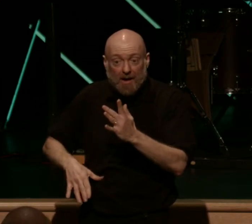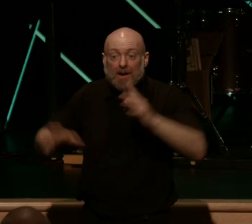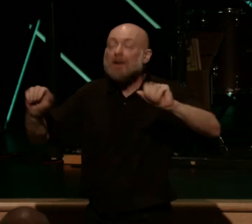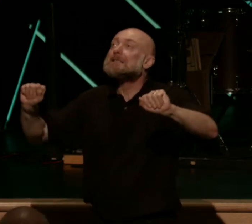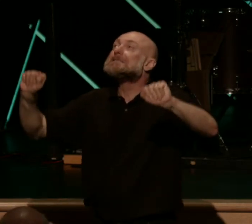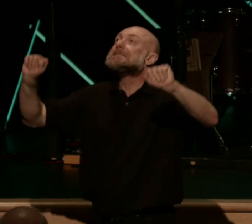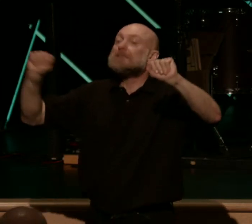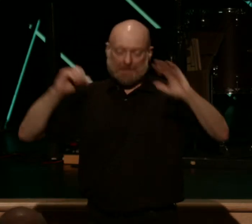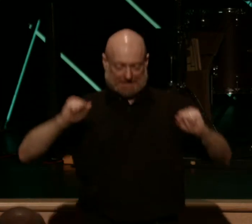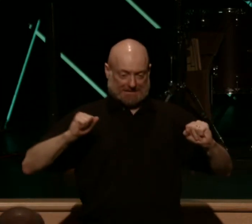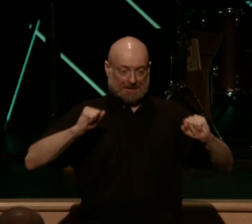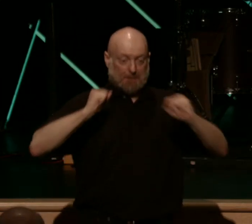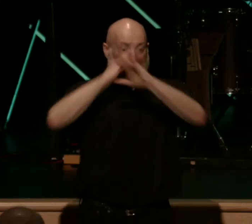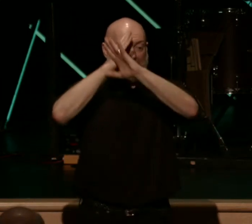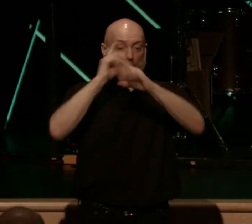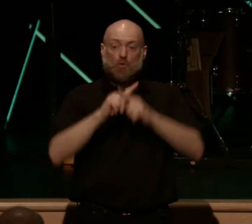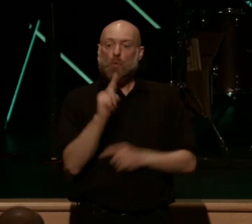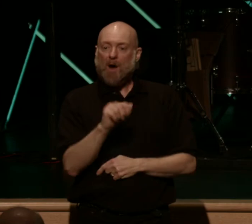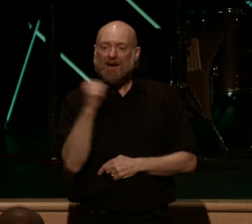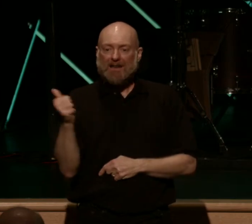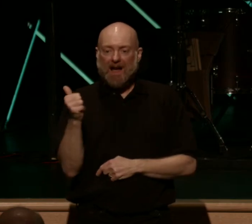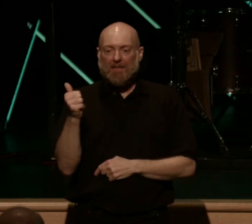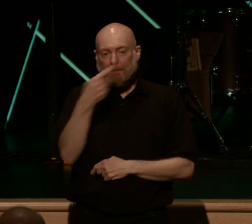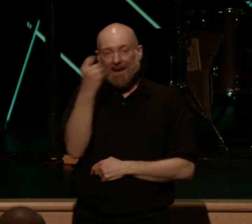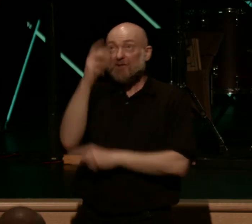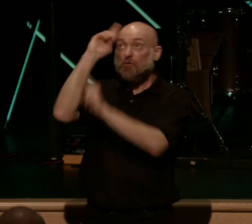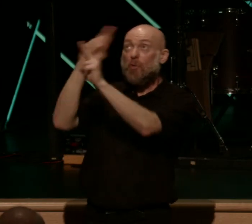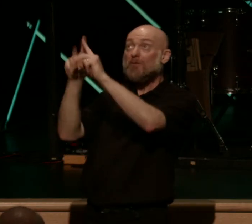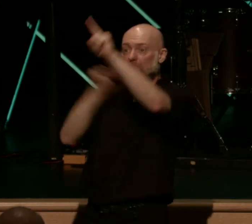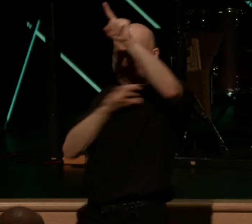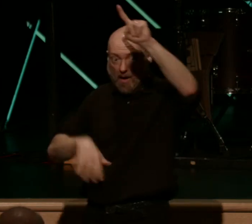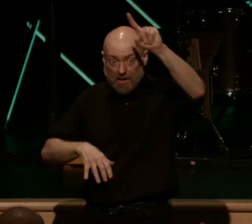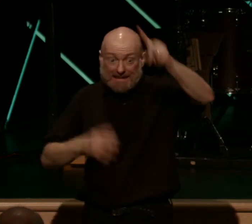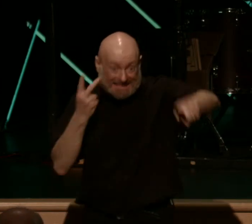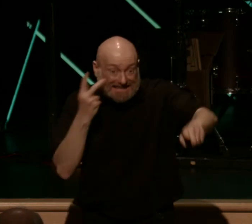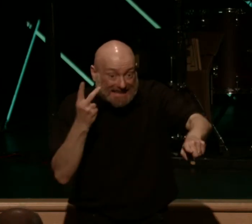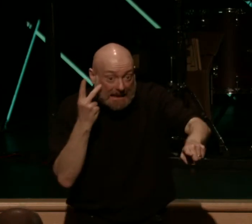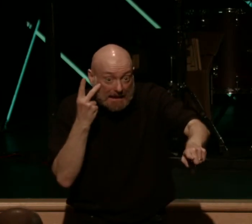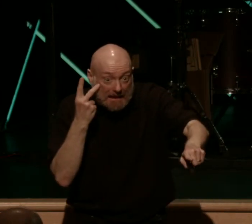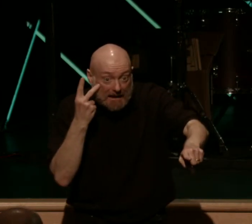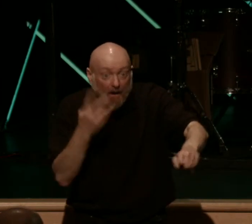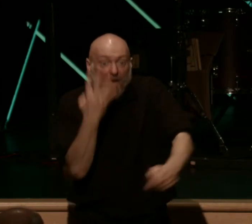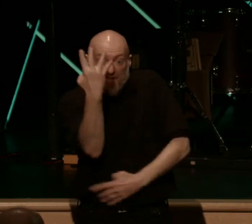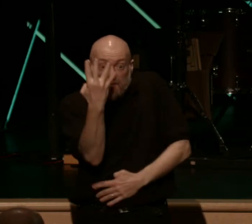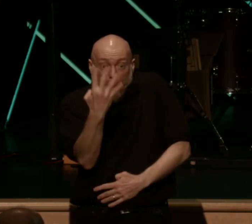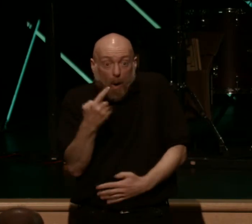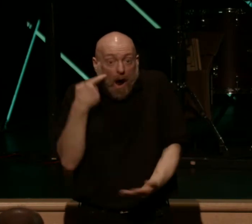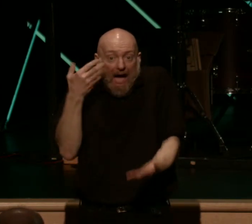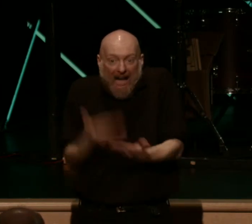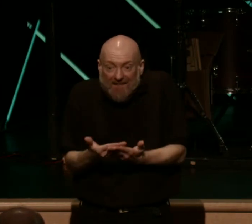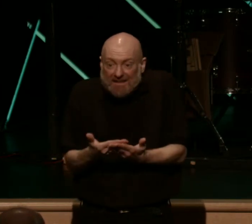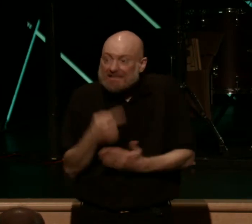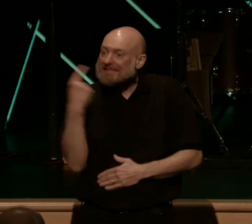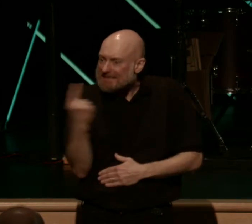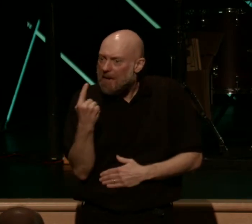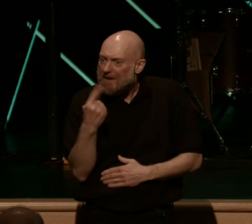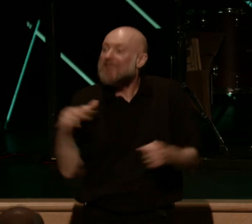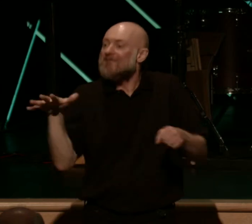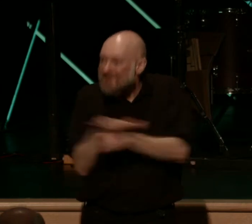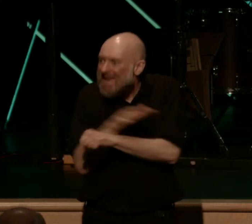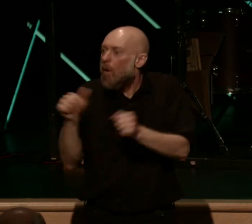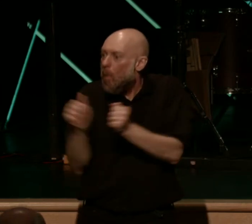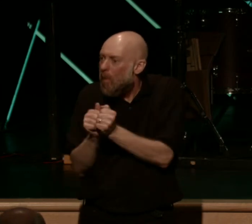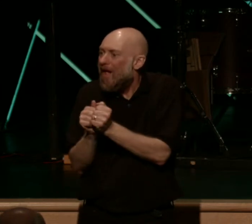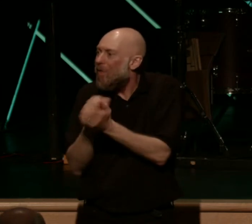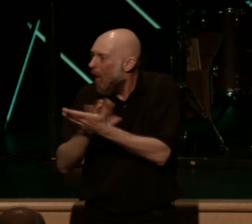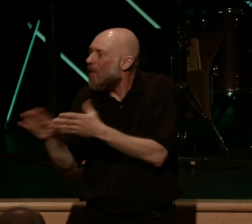submitting to one another out of reverence for Christ. So here we see four evidences of someone who is filled